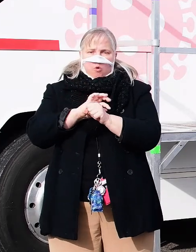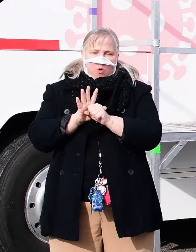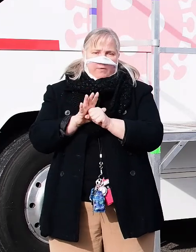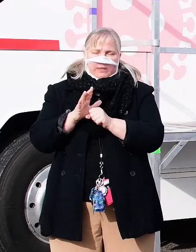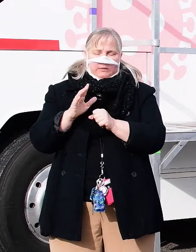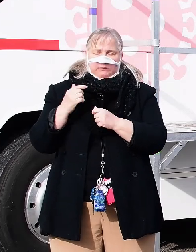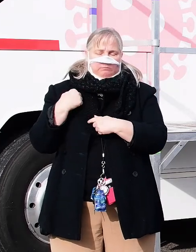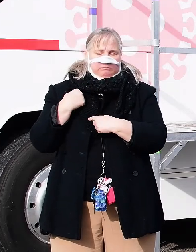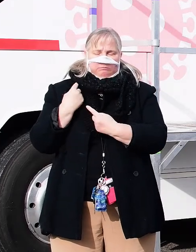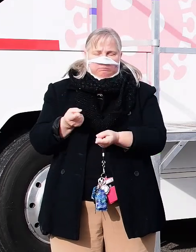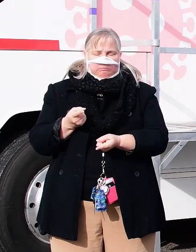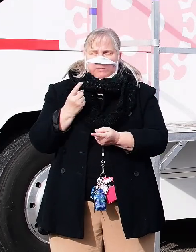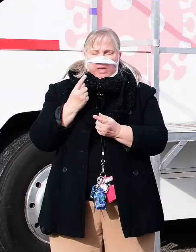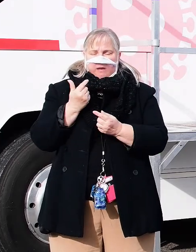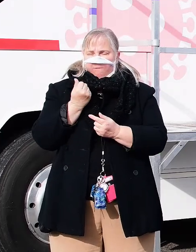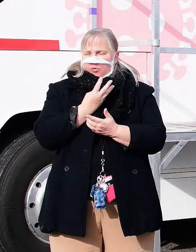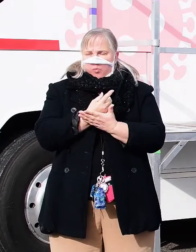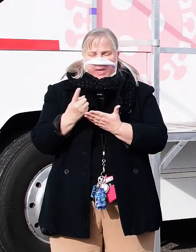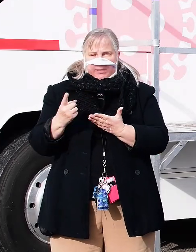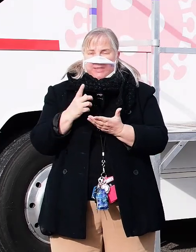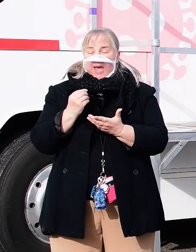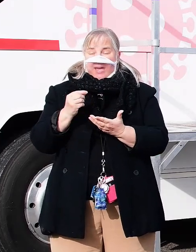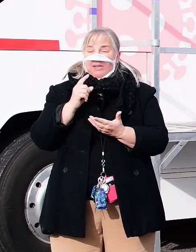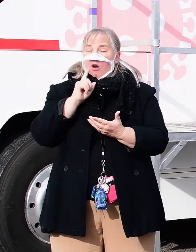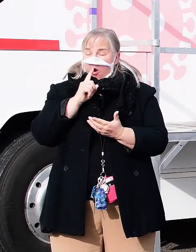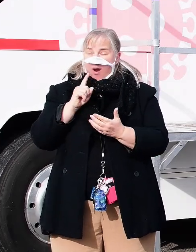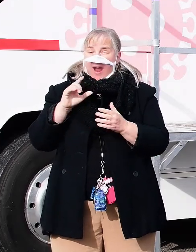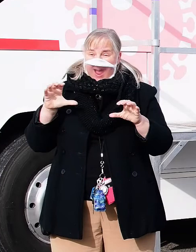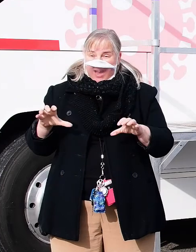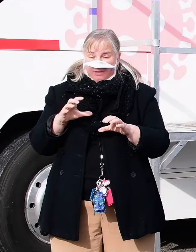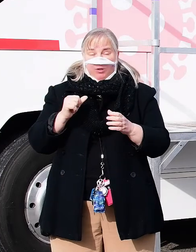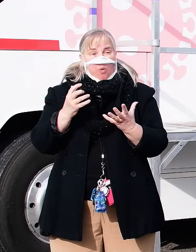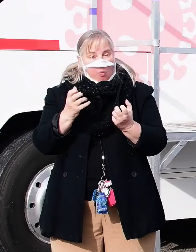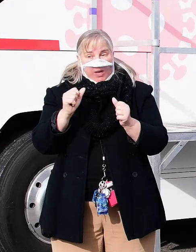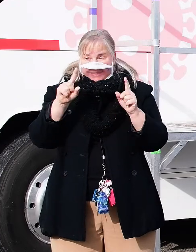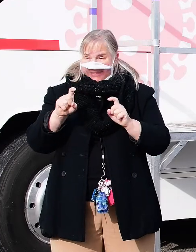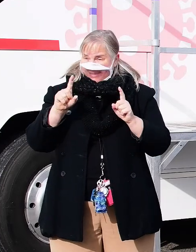past few weeks and are actively seeking testing.